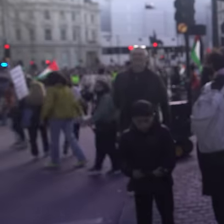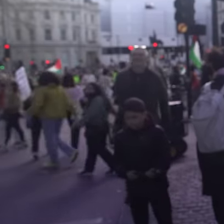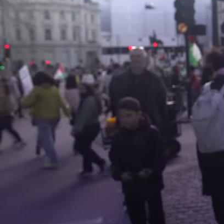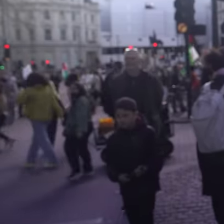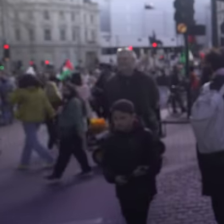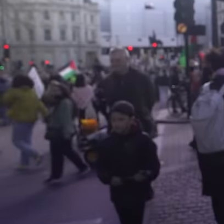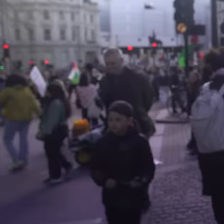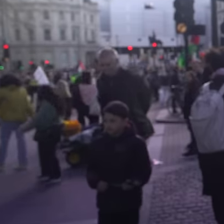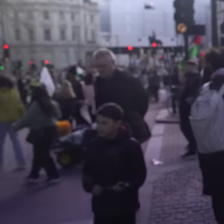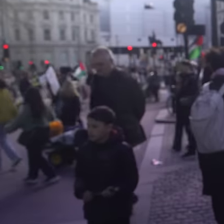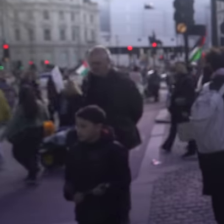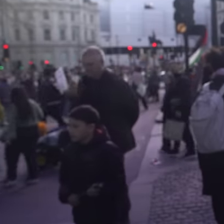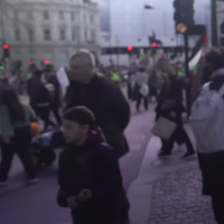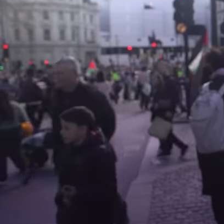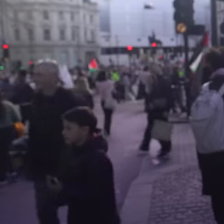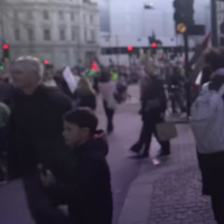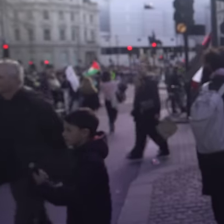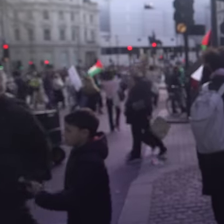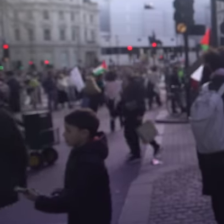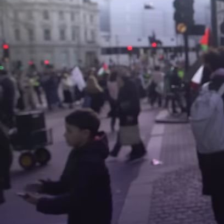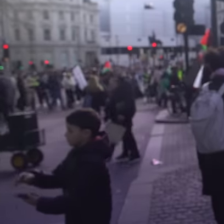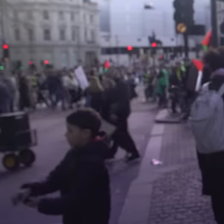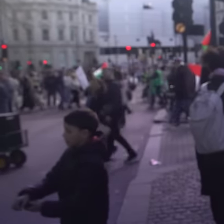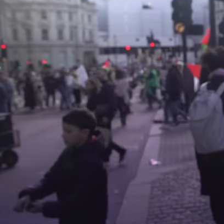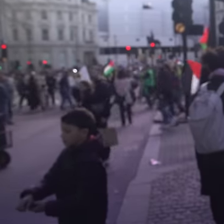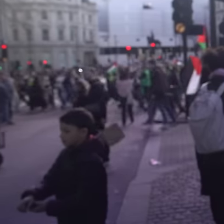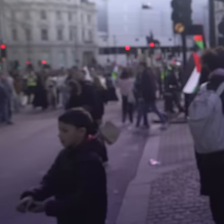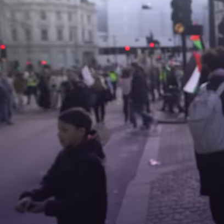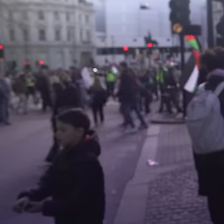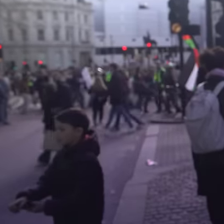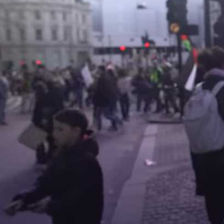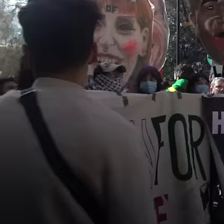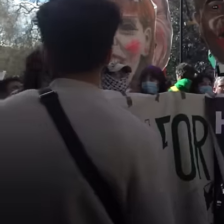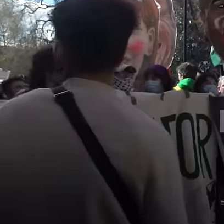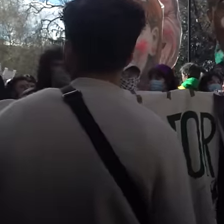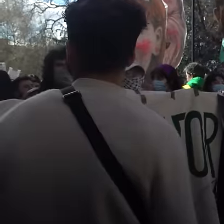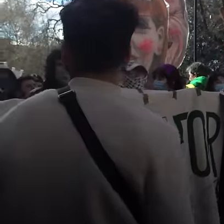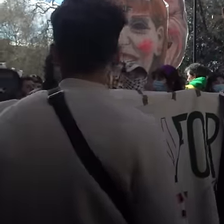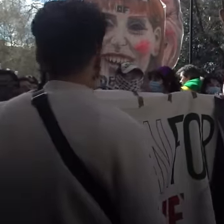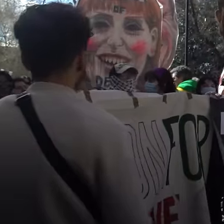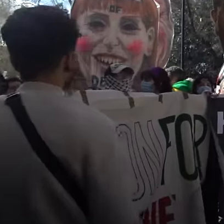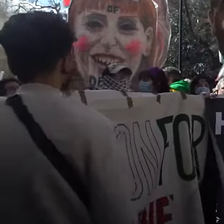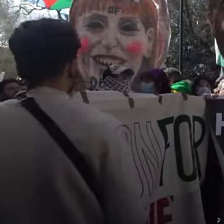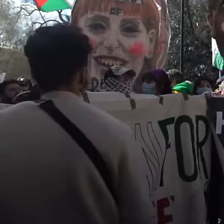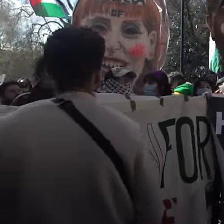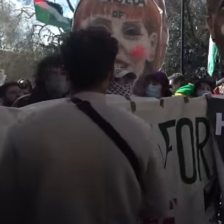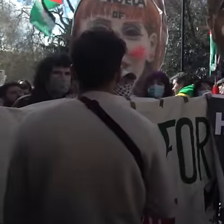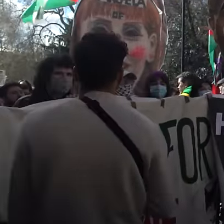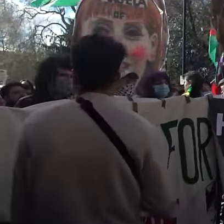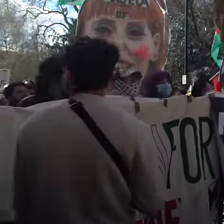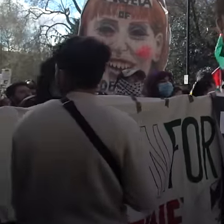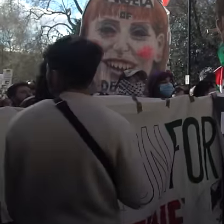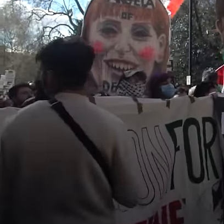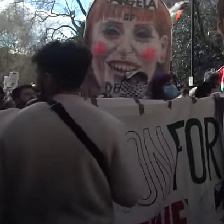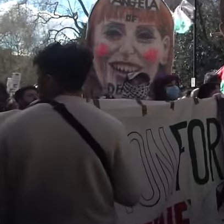colonization of our homeland. And we have chapters across the US, Canada, Britain, and Israel. Here's some shame, shame!